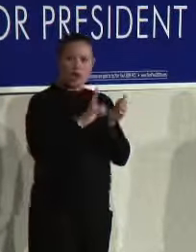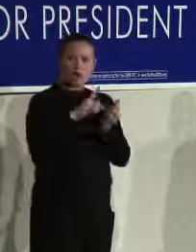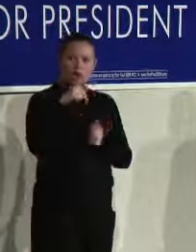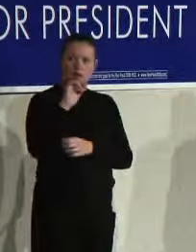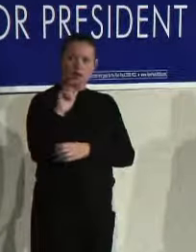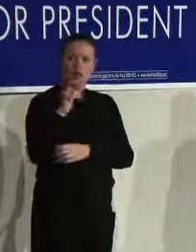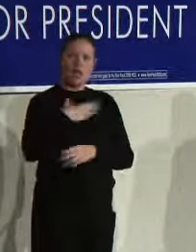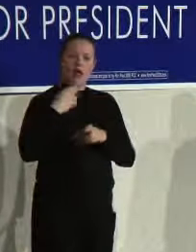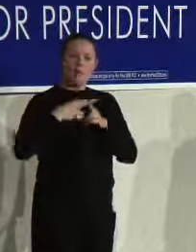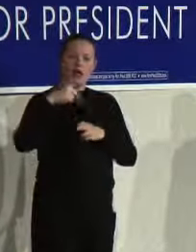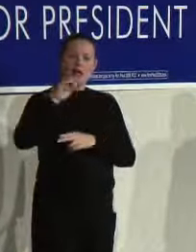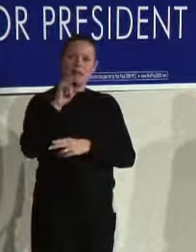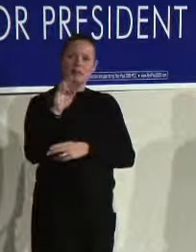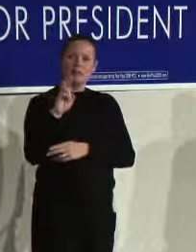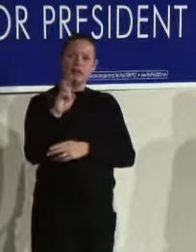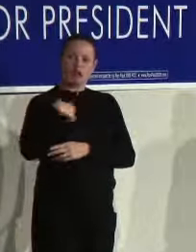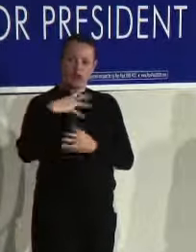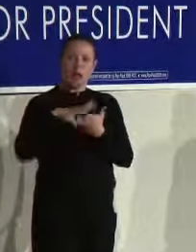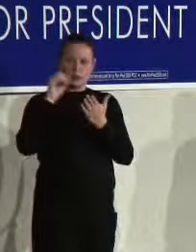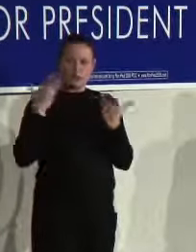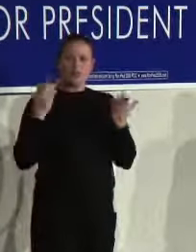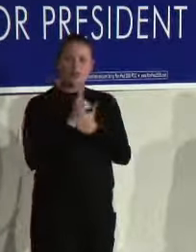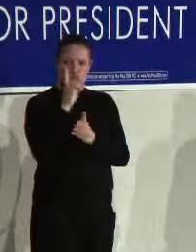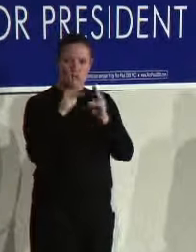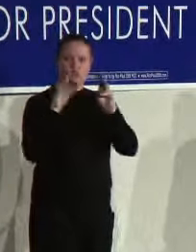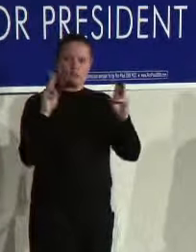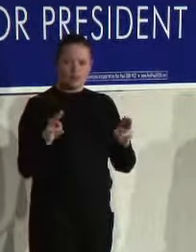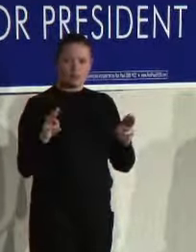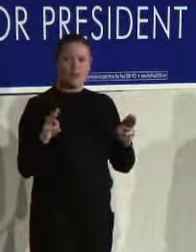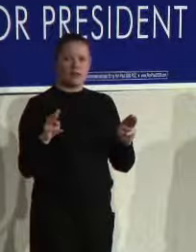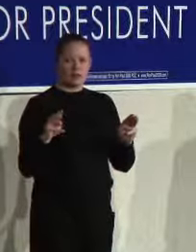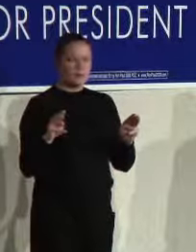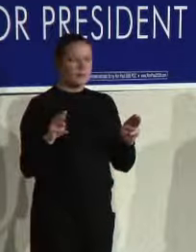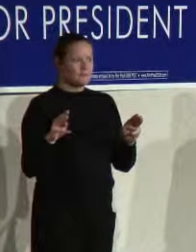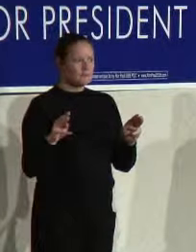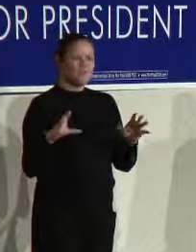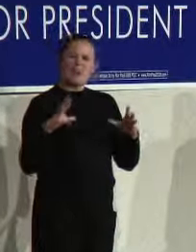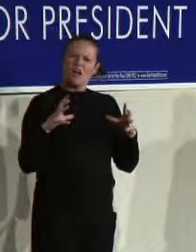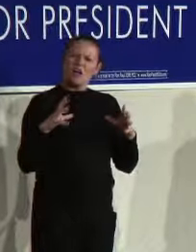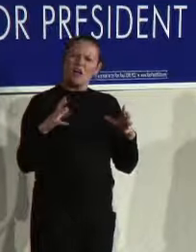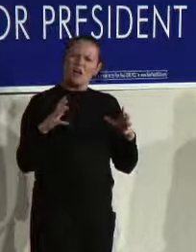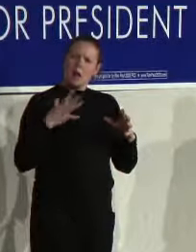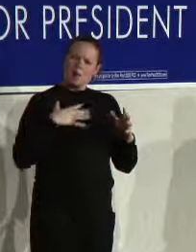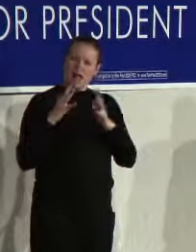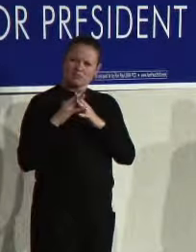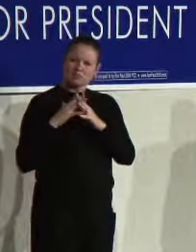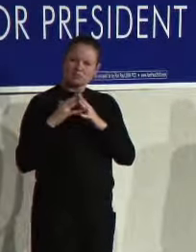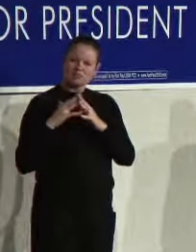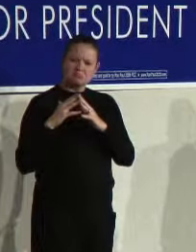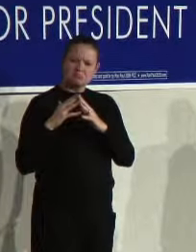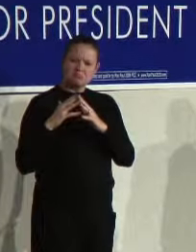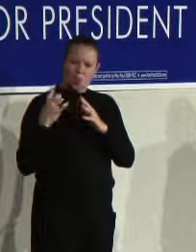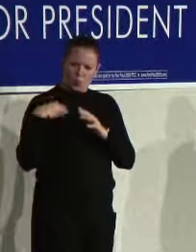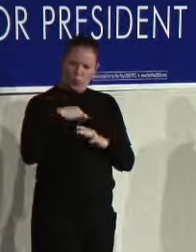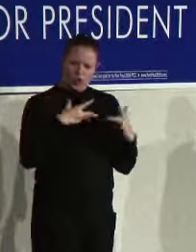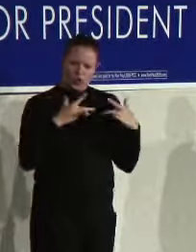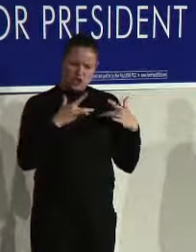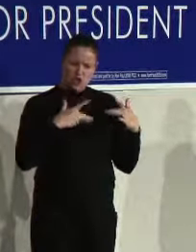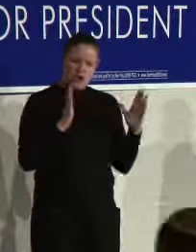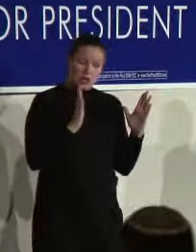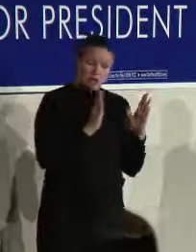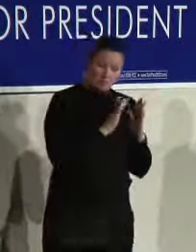I'm Peter Gore. I'm a student at the University of Montana. And a lot of my classmates and I are concerned that maybe